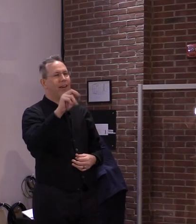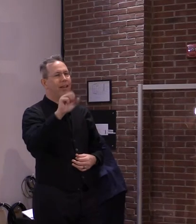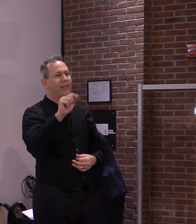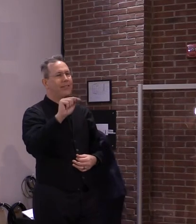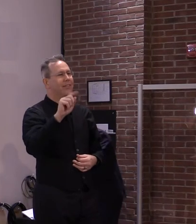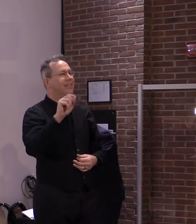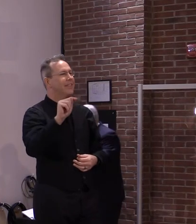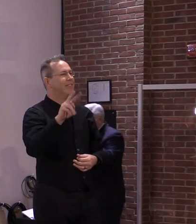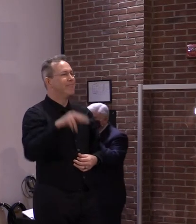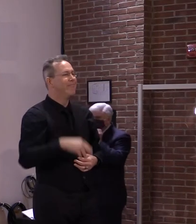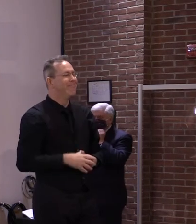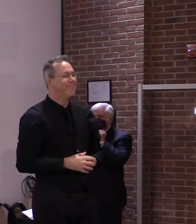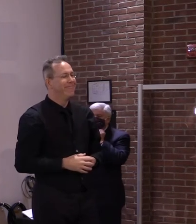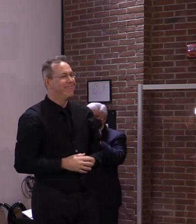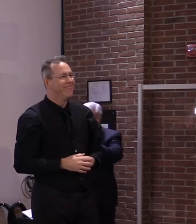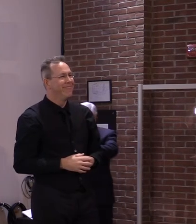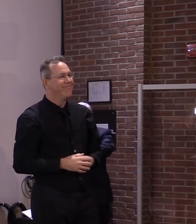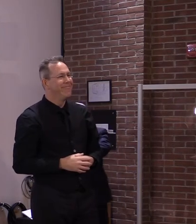tv